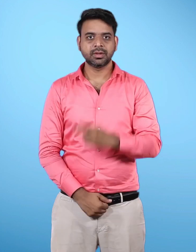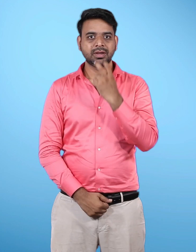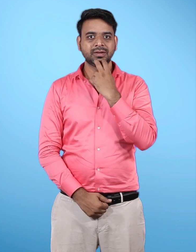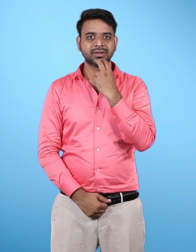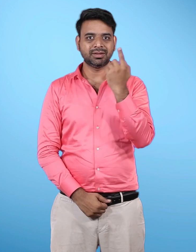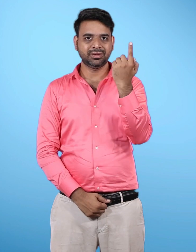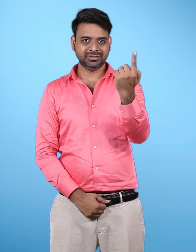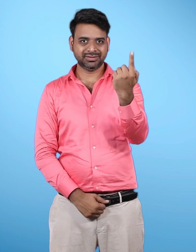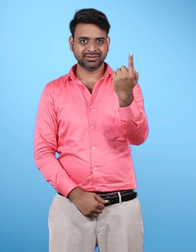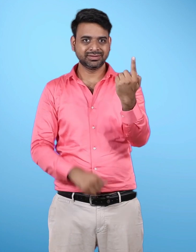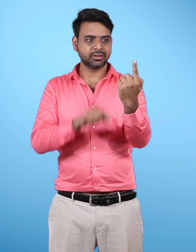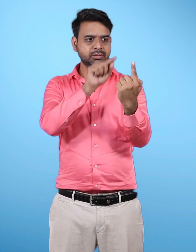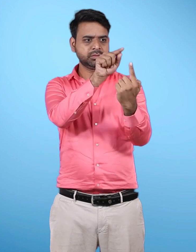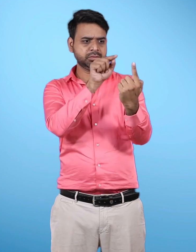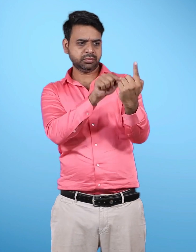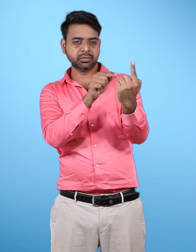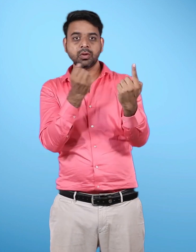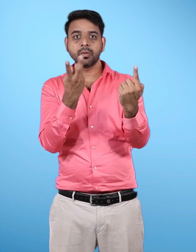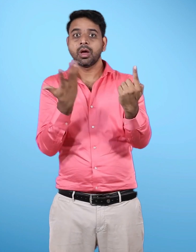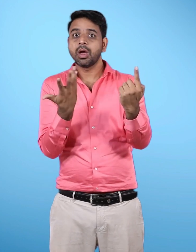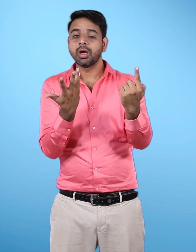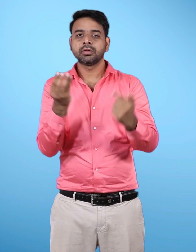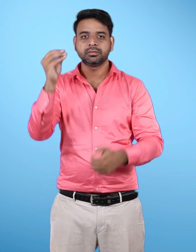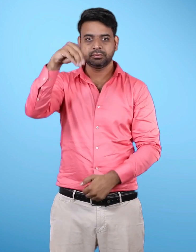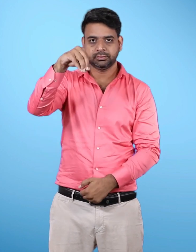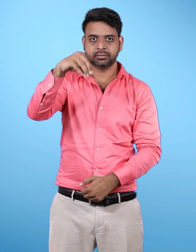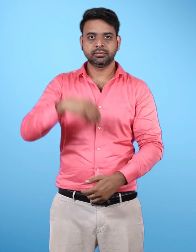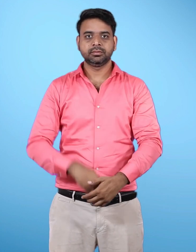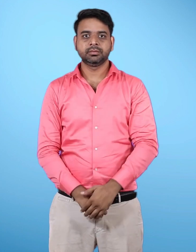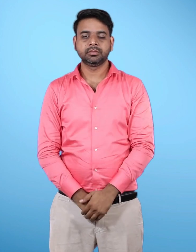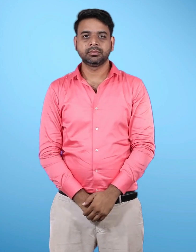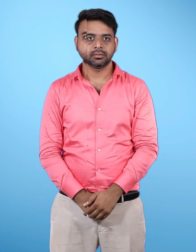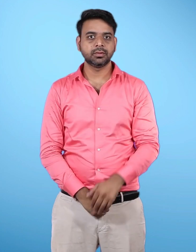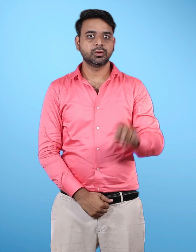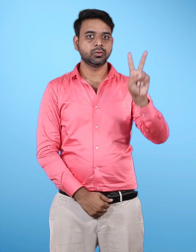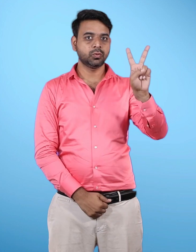An electric cell has blank terminals. 2.